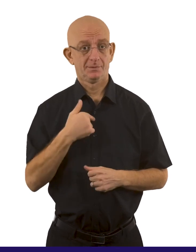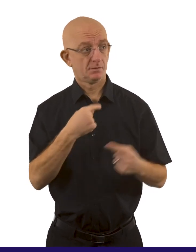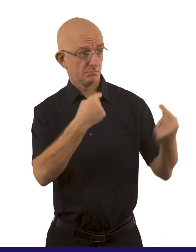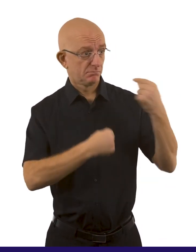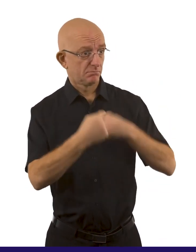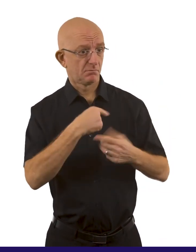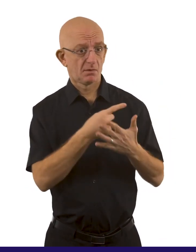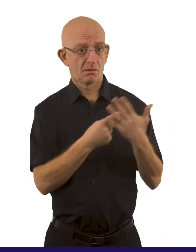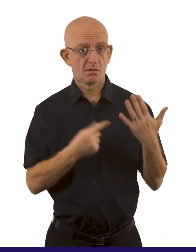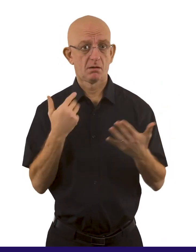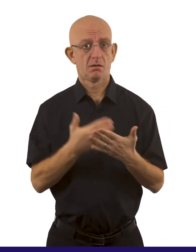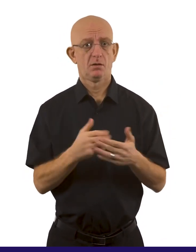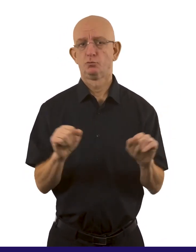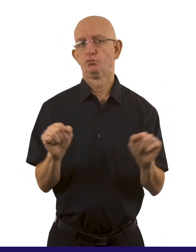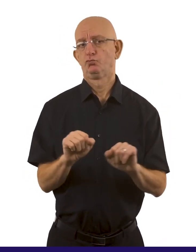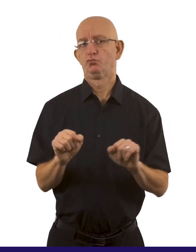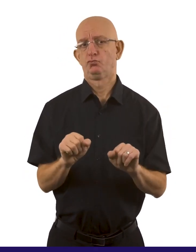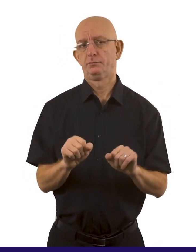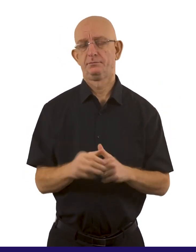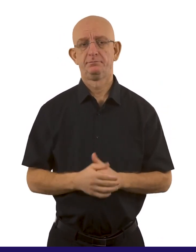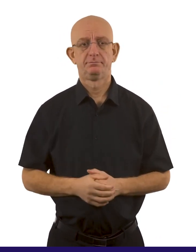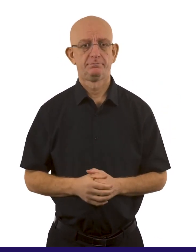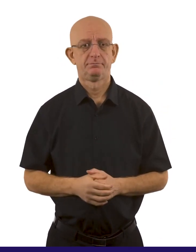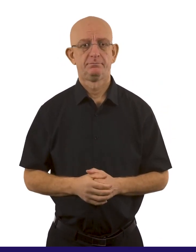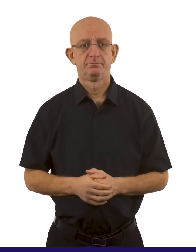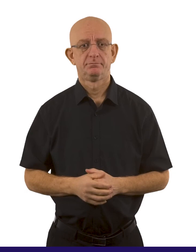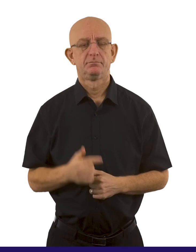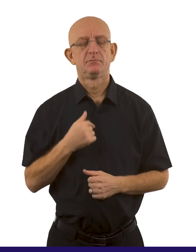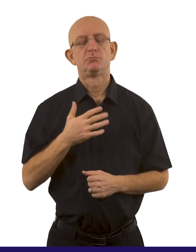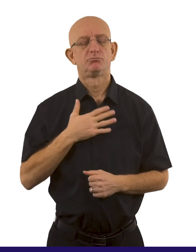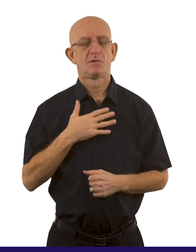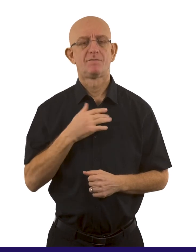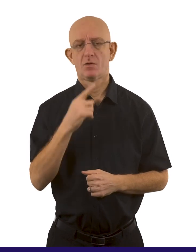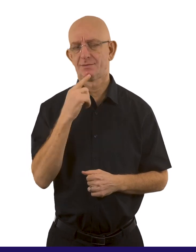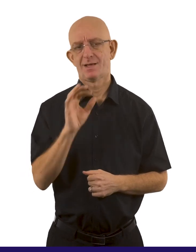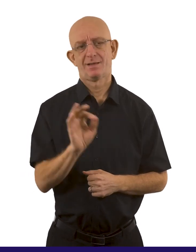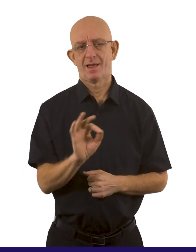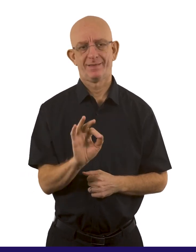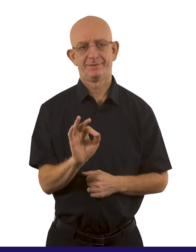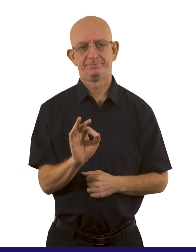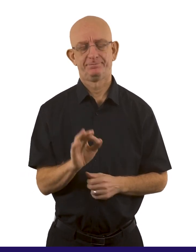I have not experienced any events like this. Prefer not to say.